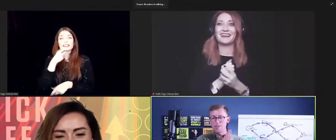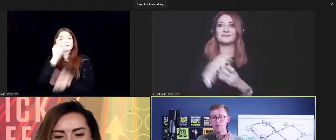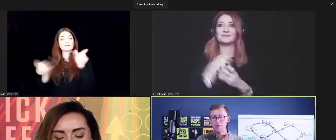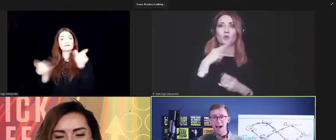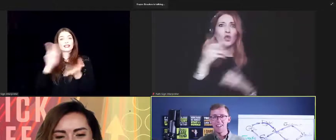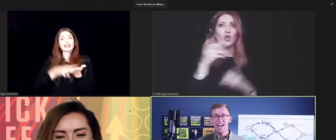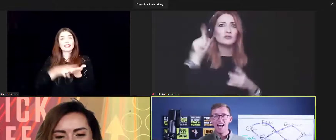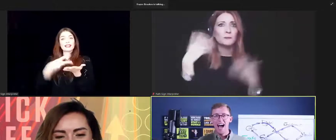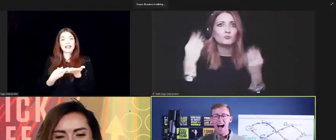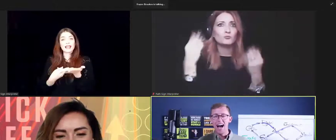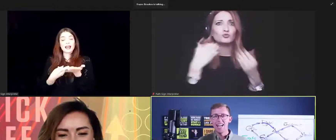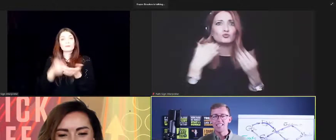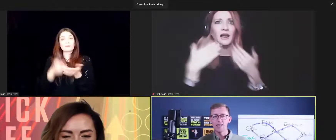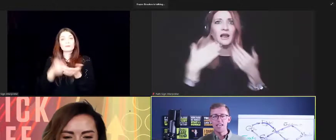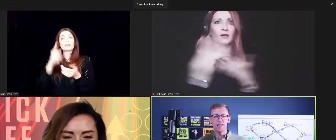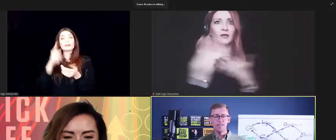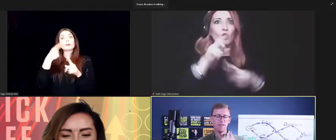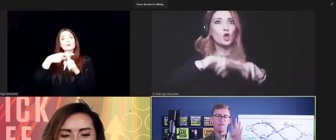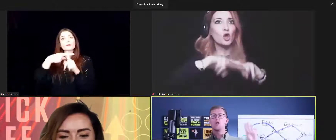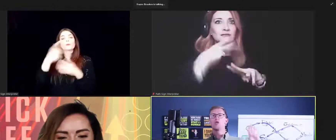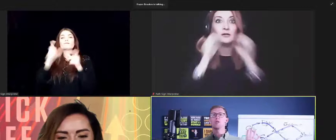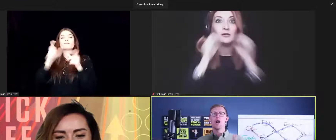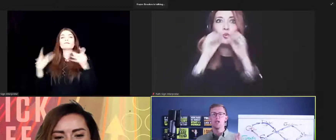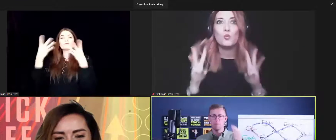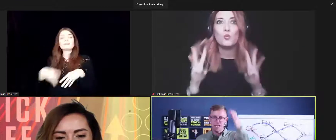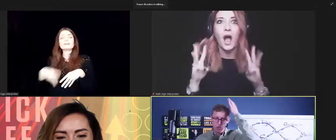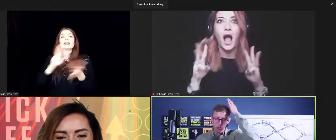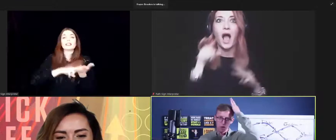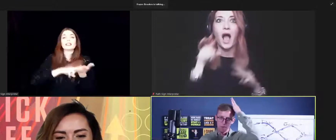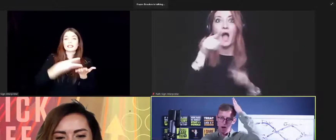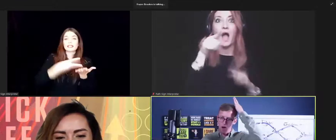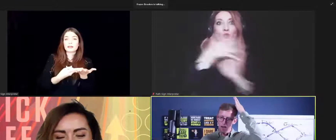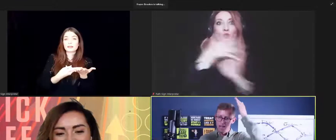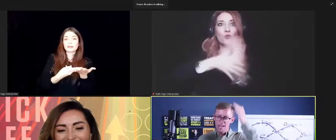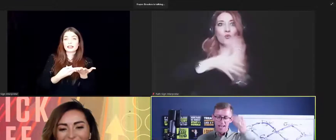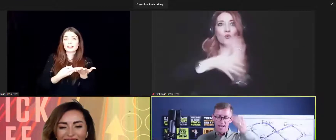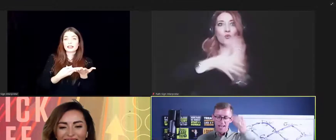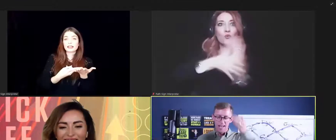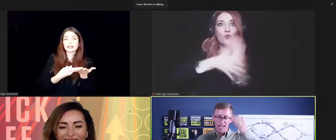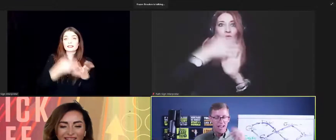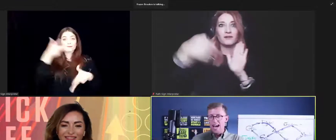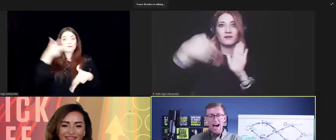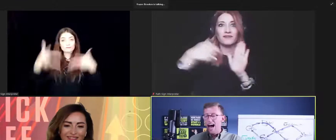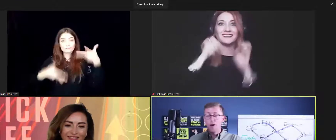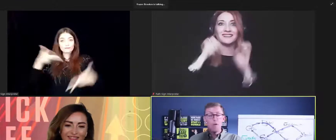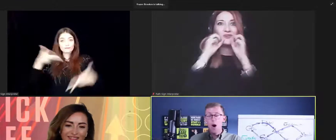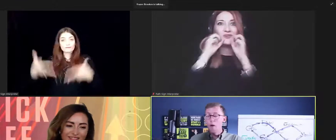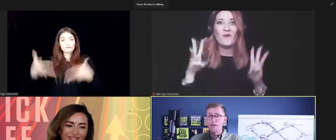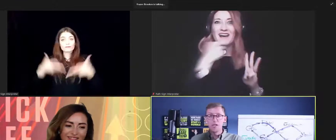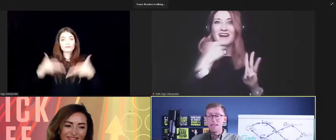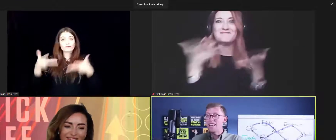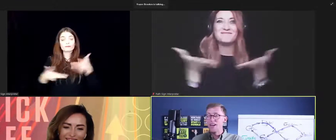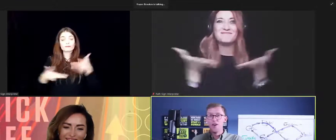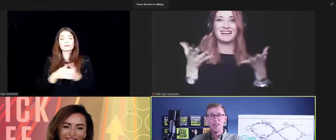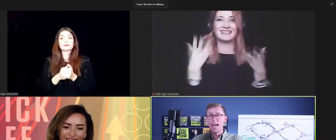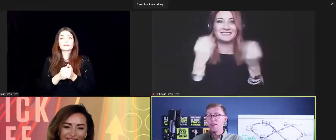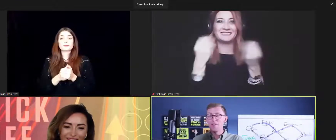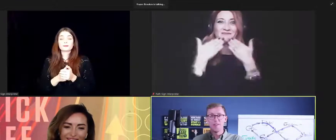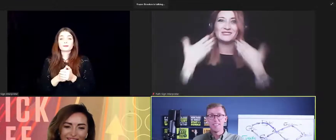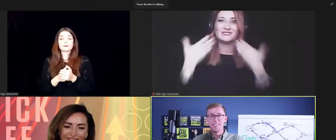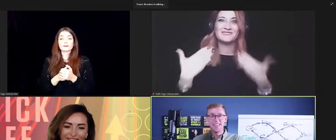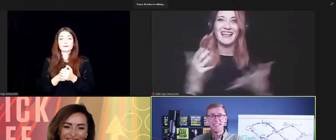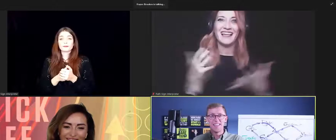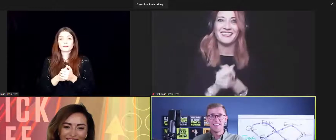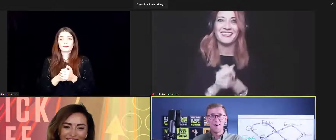interpreters as well. And the 4 superstar speakers who are coming on. I don't know how they speak in another language other